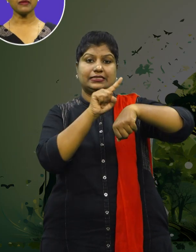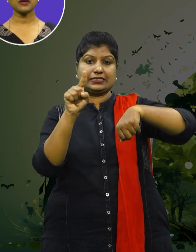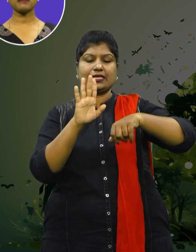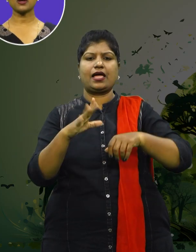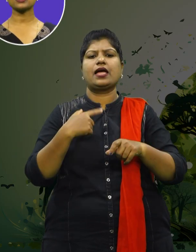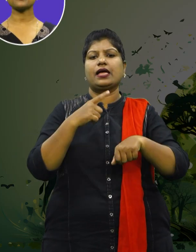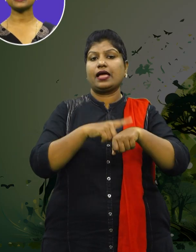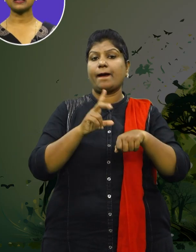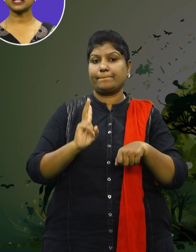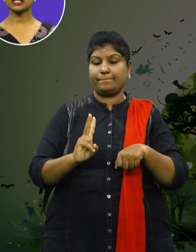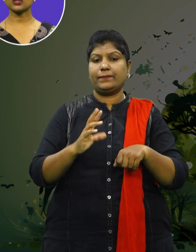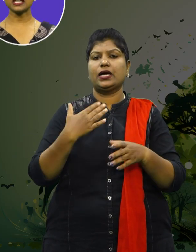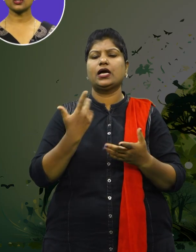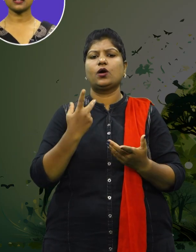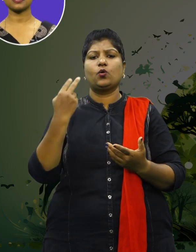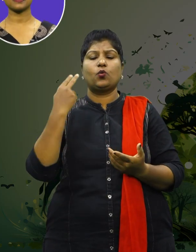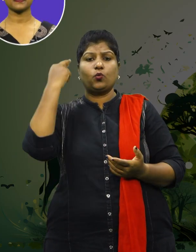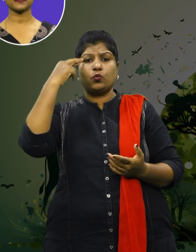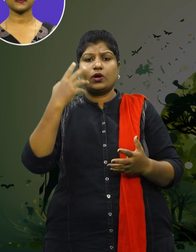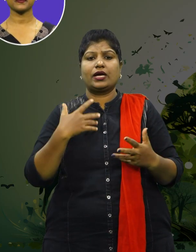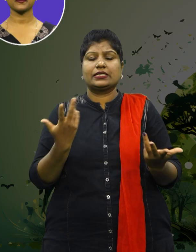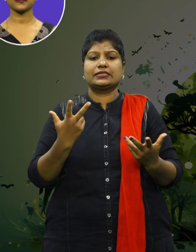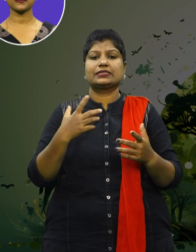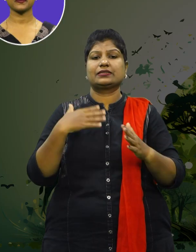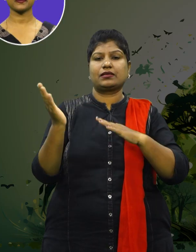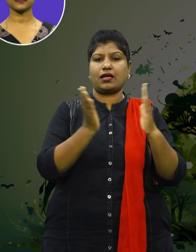time because of climatic changes.